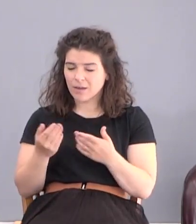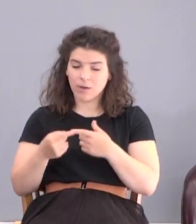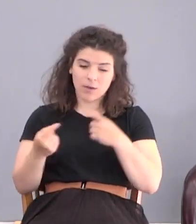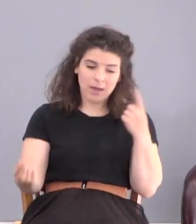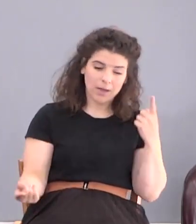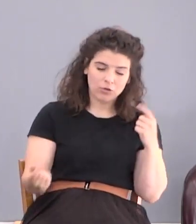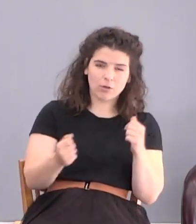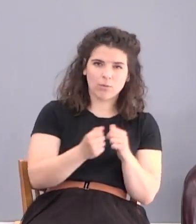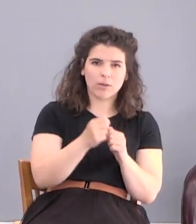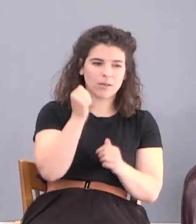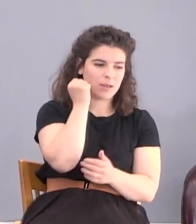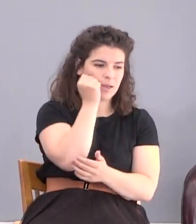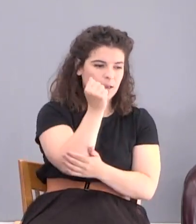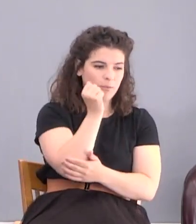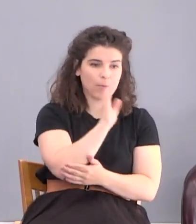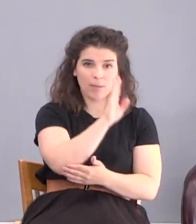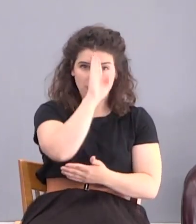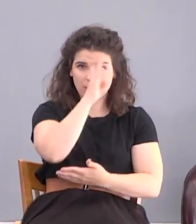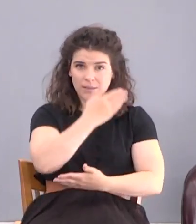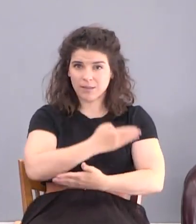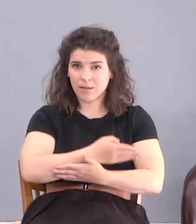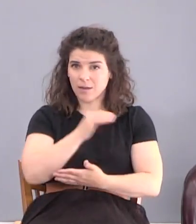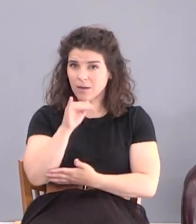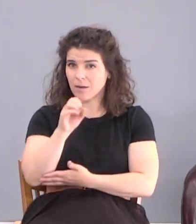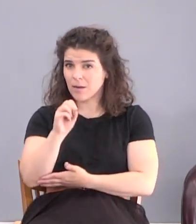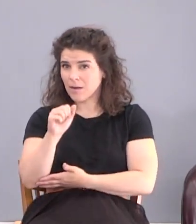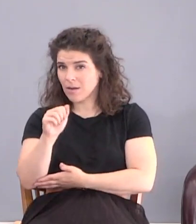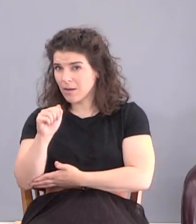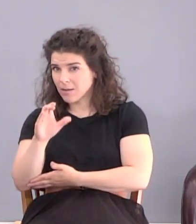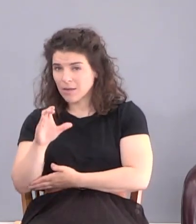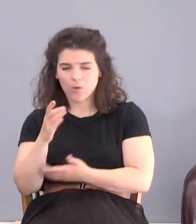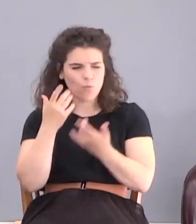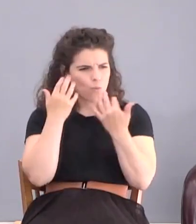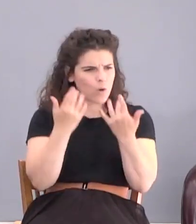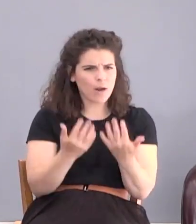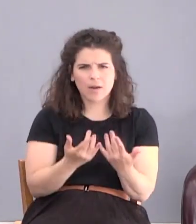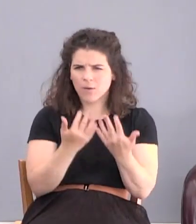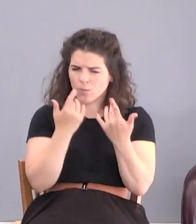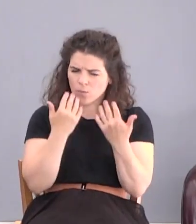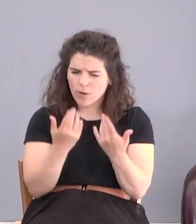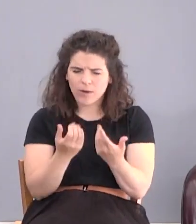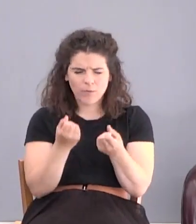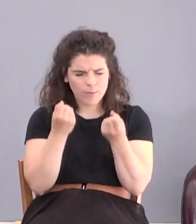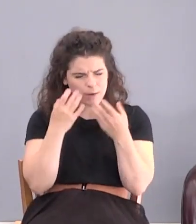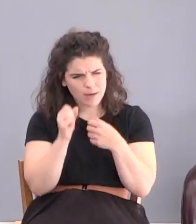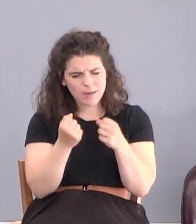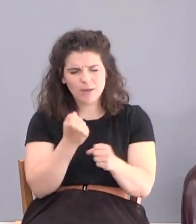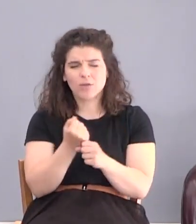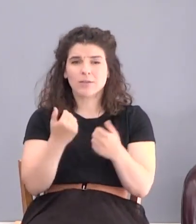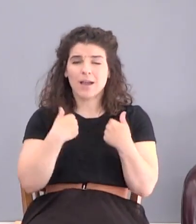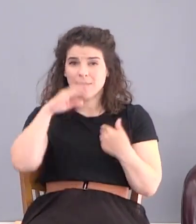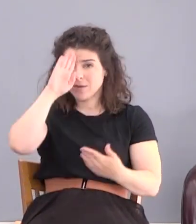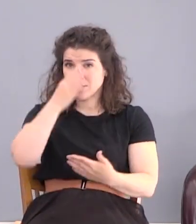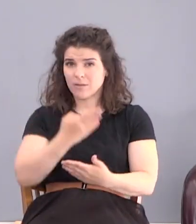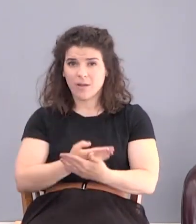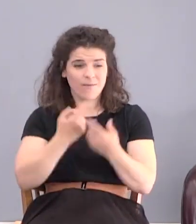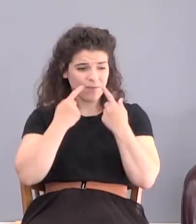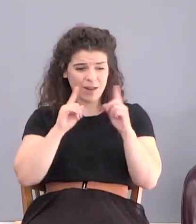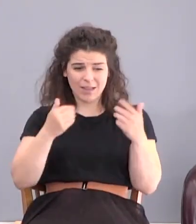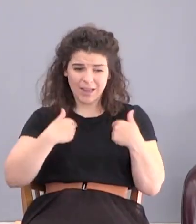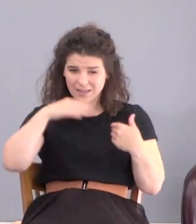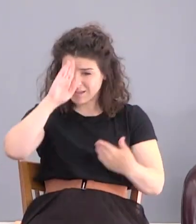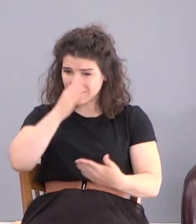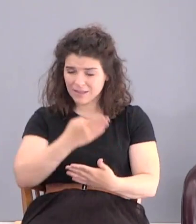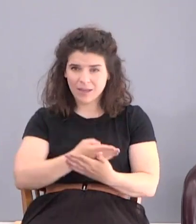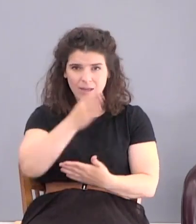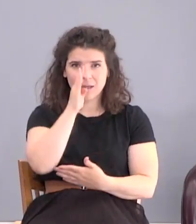that with Abraham and his son Isaac. He's waited all these years for a son, and he finally gets the son, and God says,